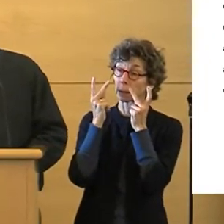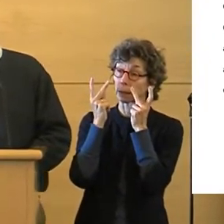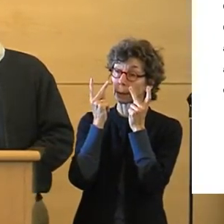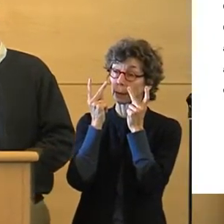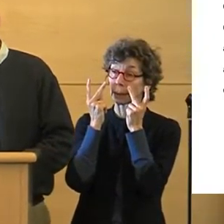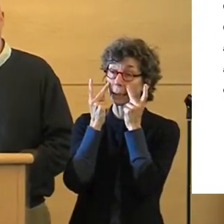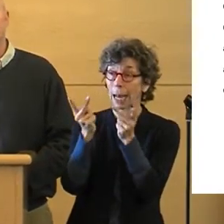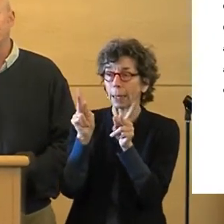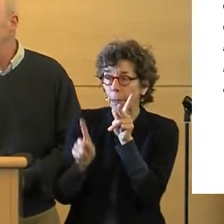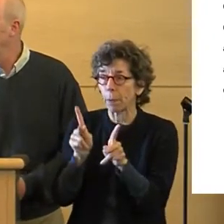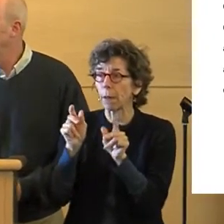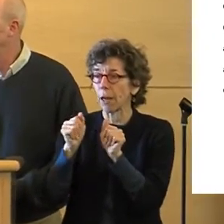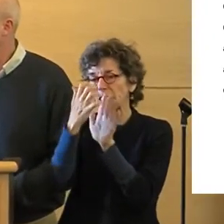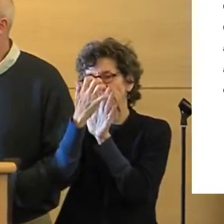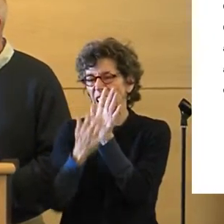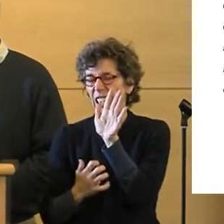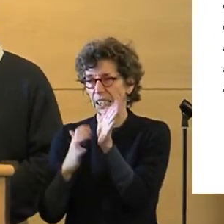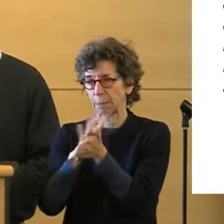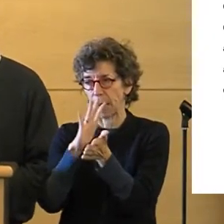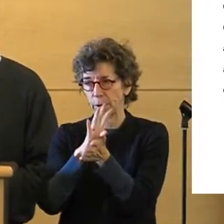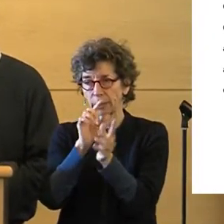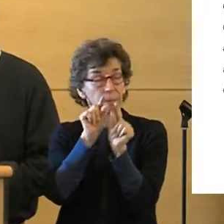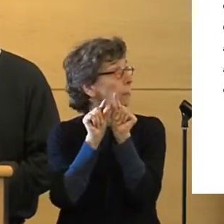be very enlightening.